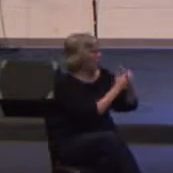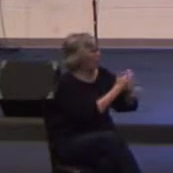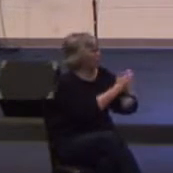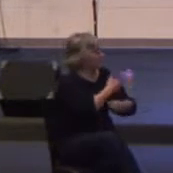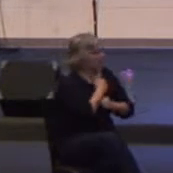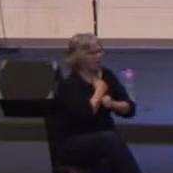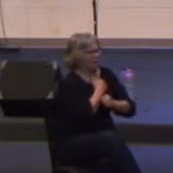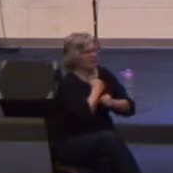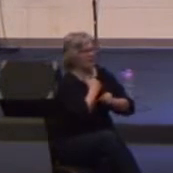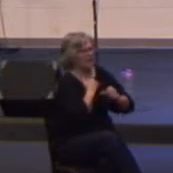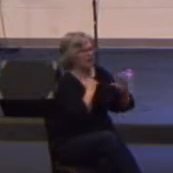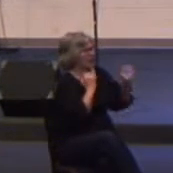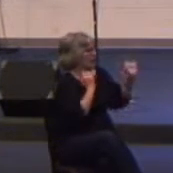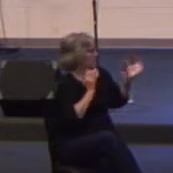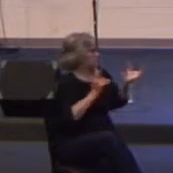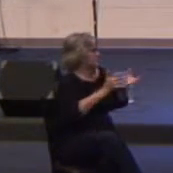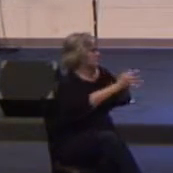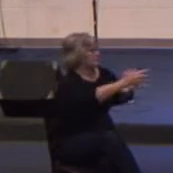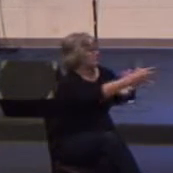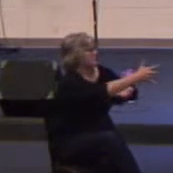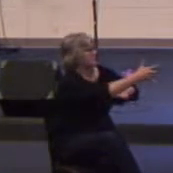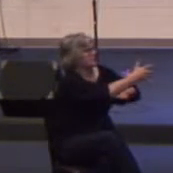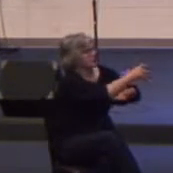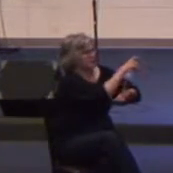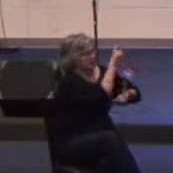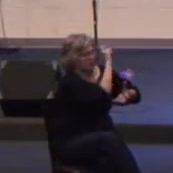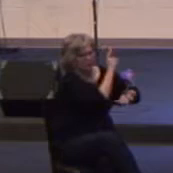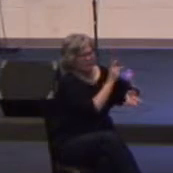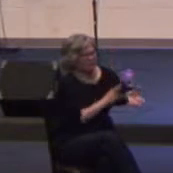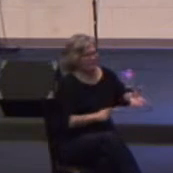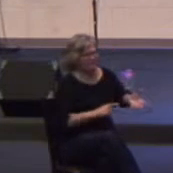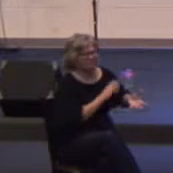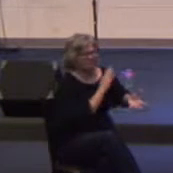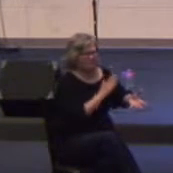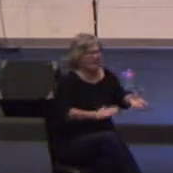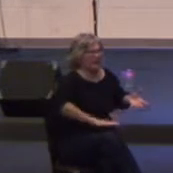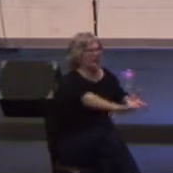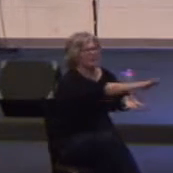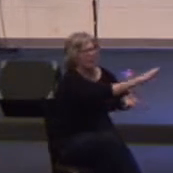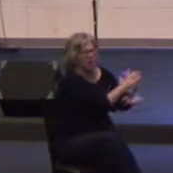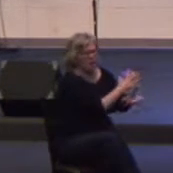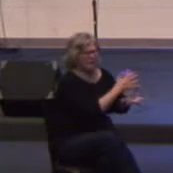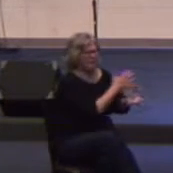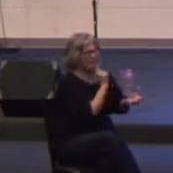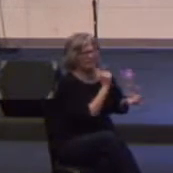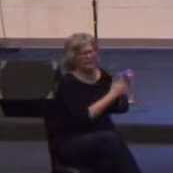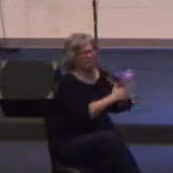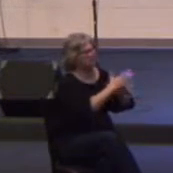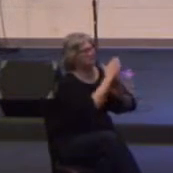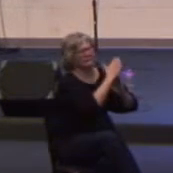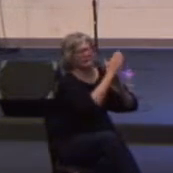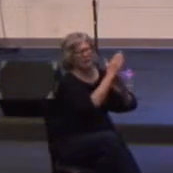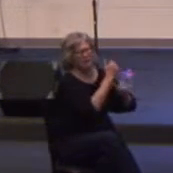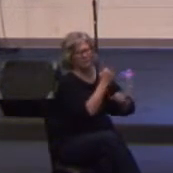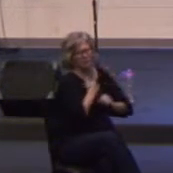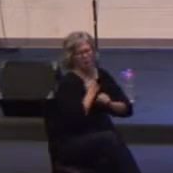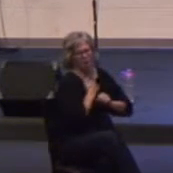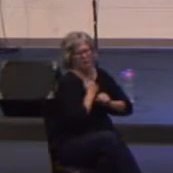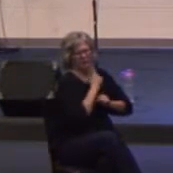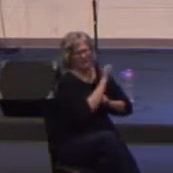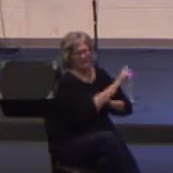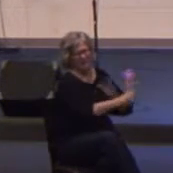and amasses what is probably, the Egyptian empire is probably the greatest military force of its time. And Pharaoh gets